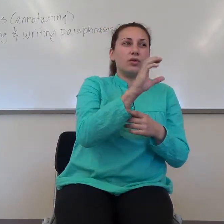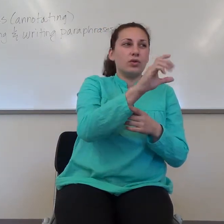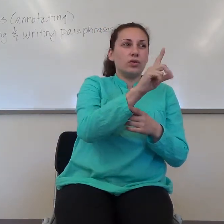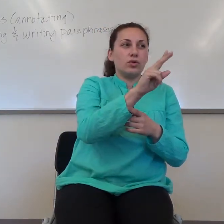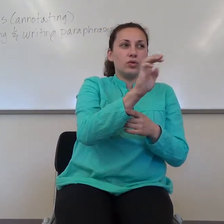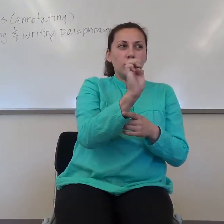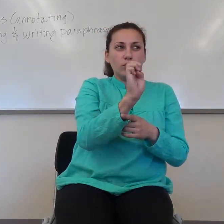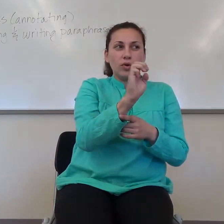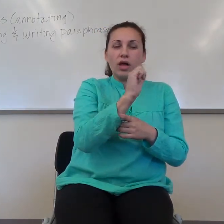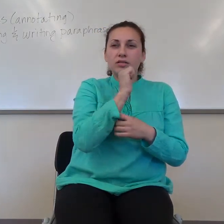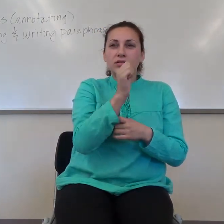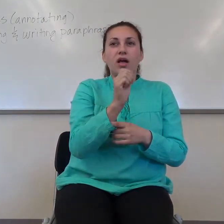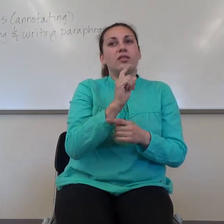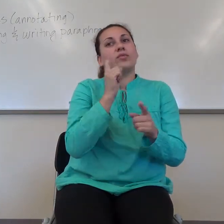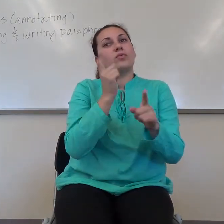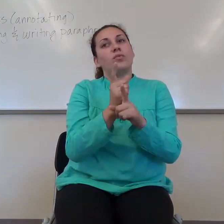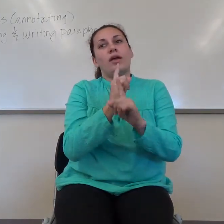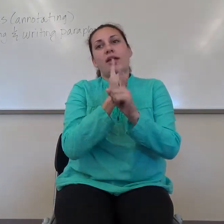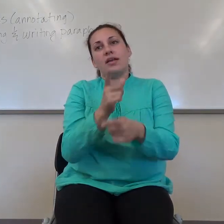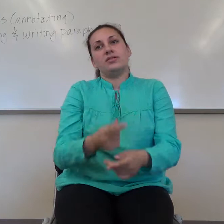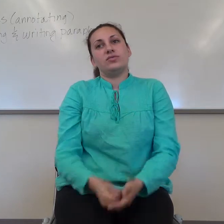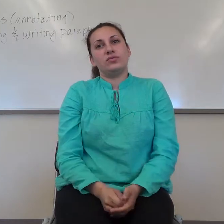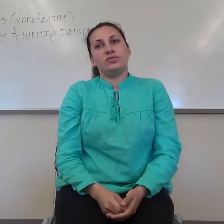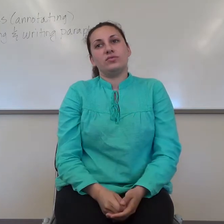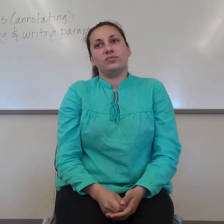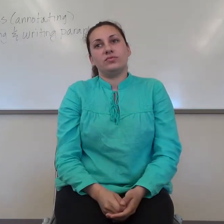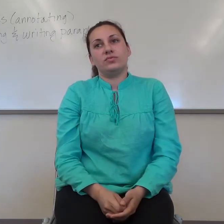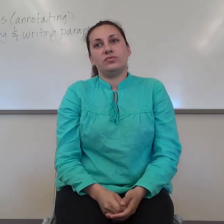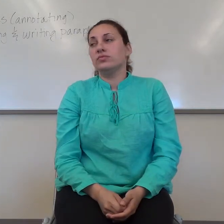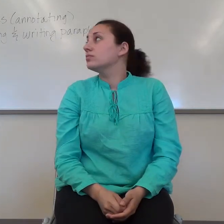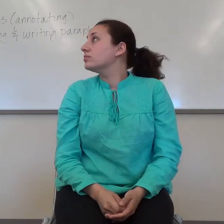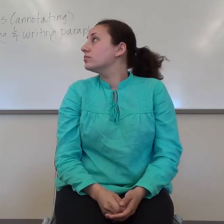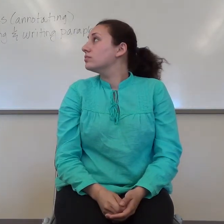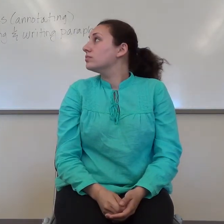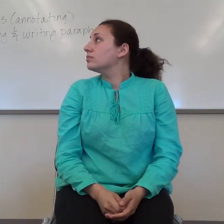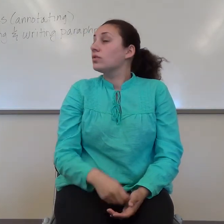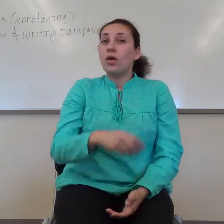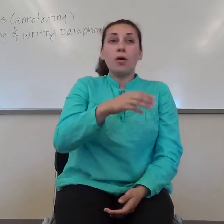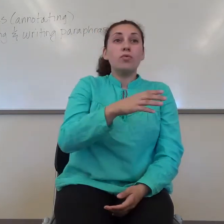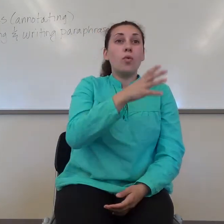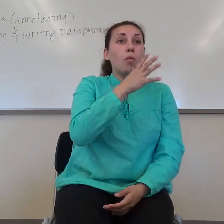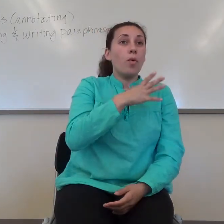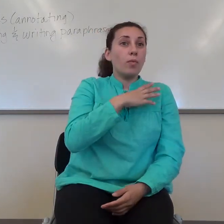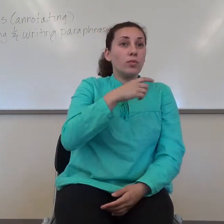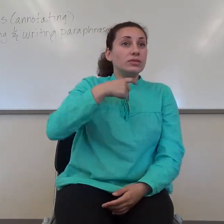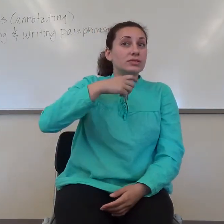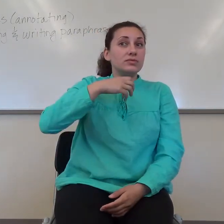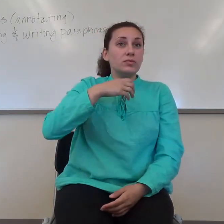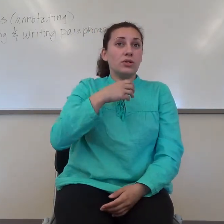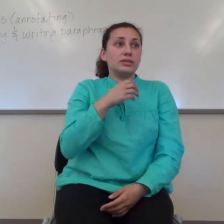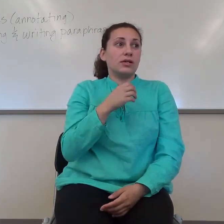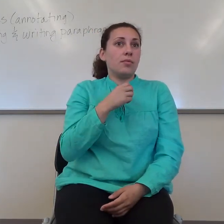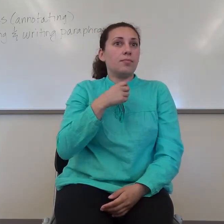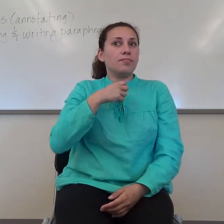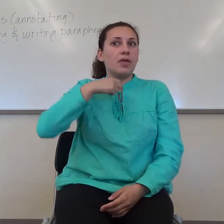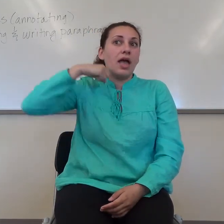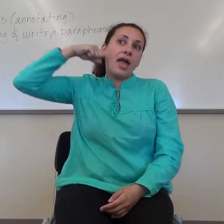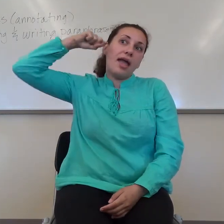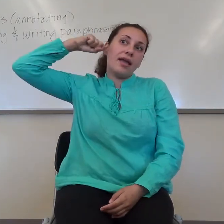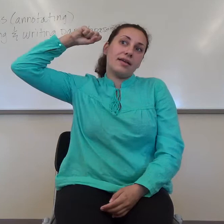wasn't the right answer, and she was the one who was hanged for her part in Lincoln's assassination. One of the things we're dealing with